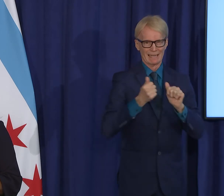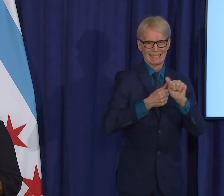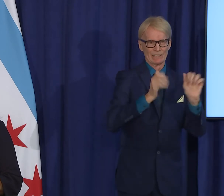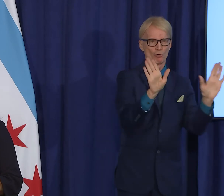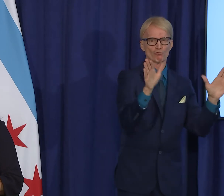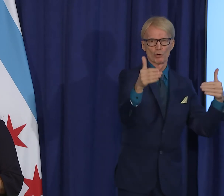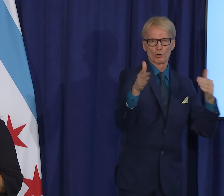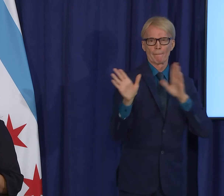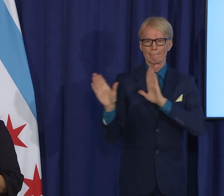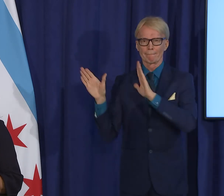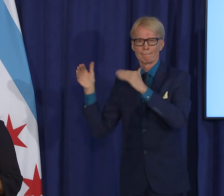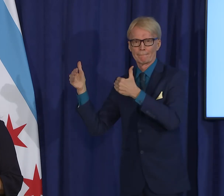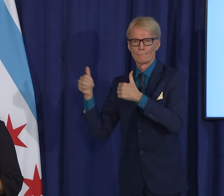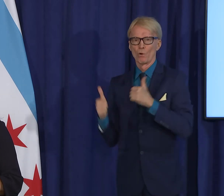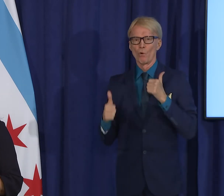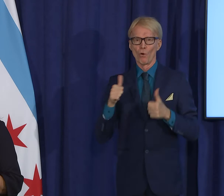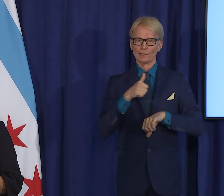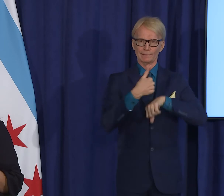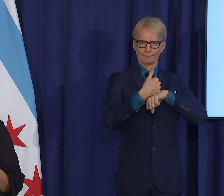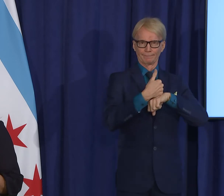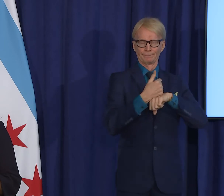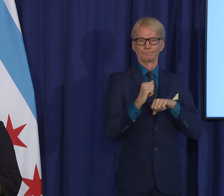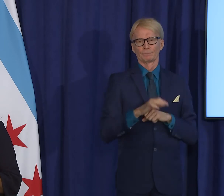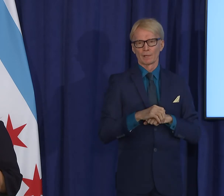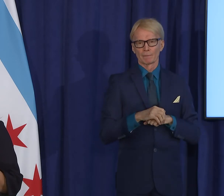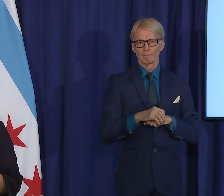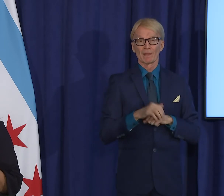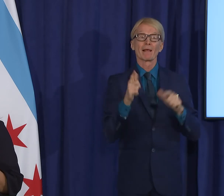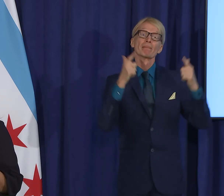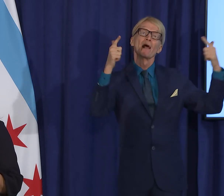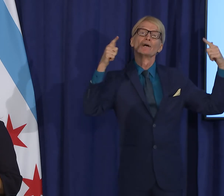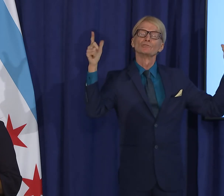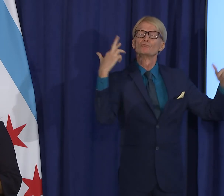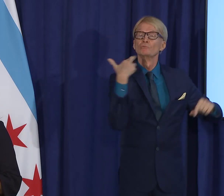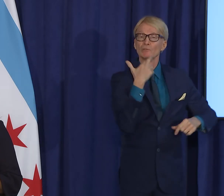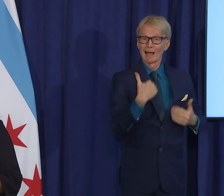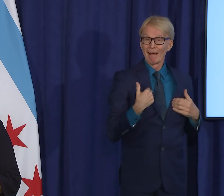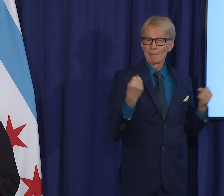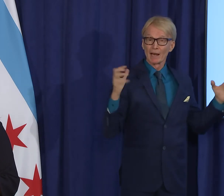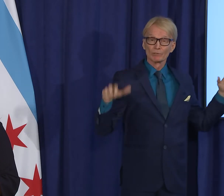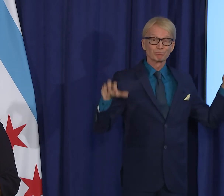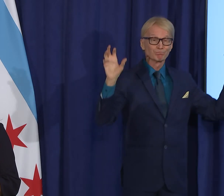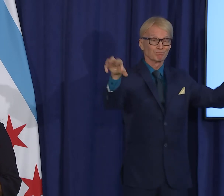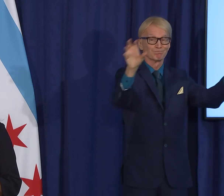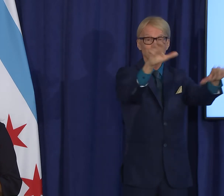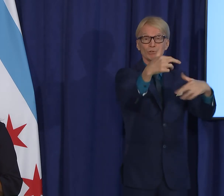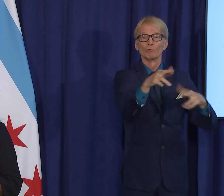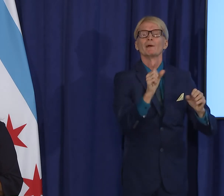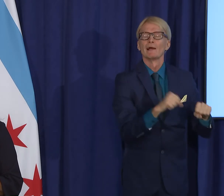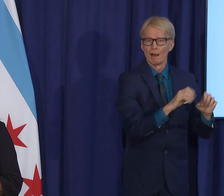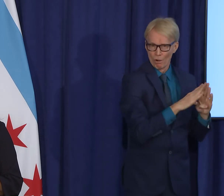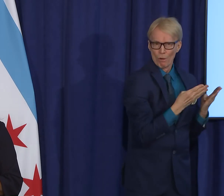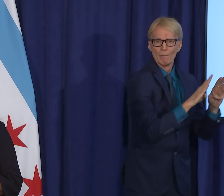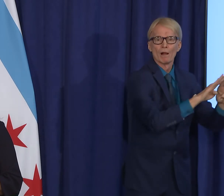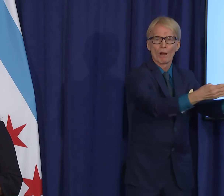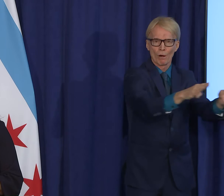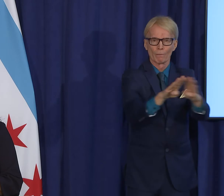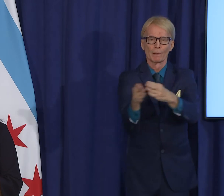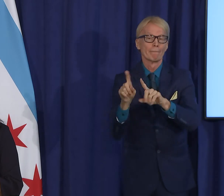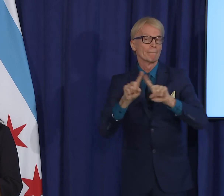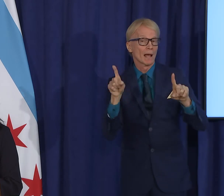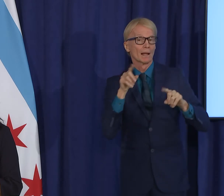per space. Larger establishments can divide rooms into multiple spaces with impermeable barriers